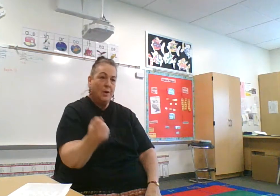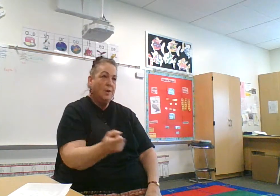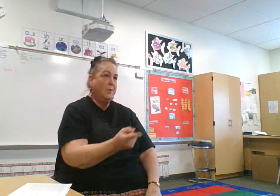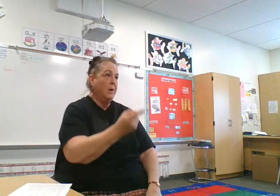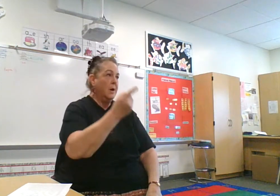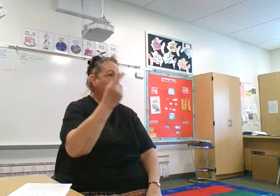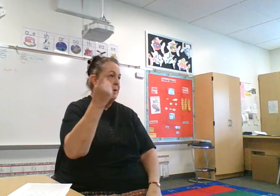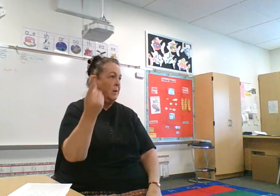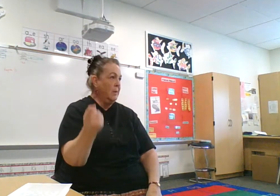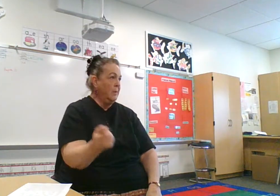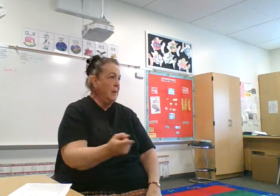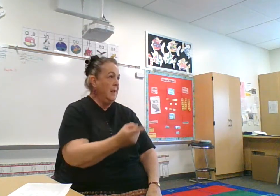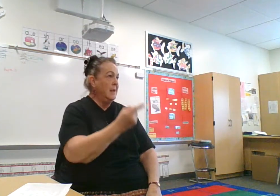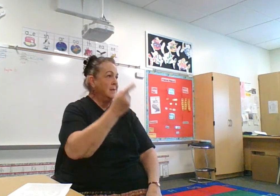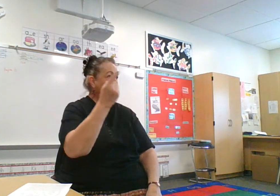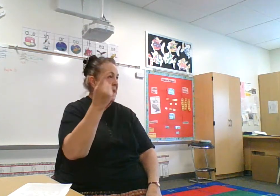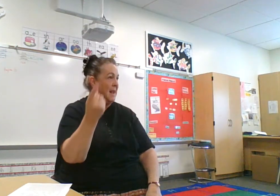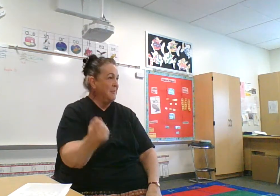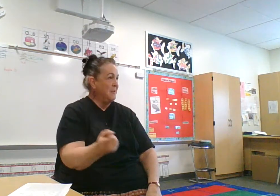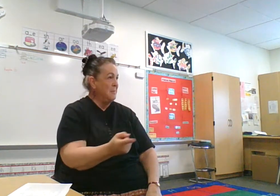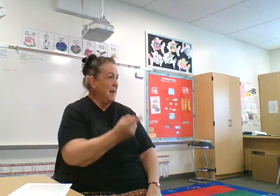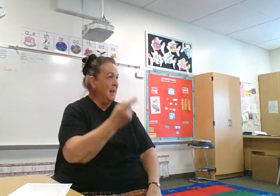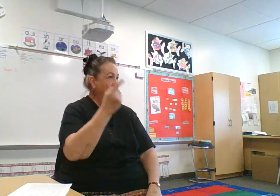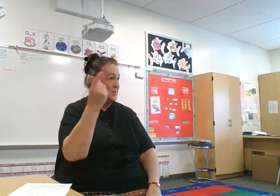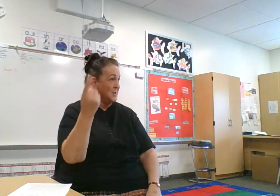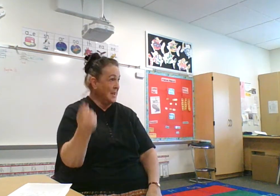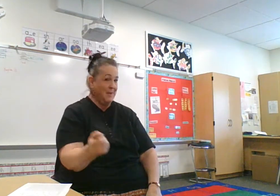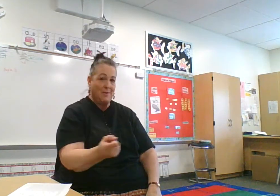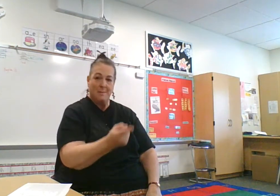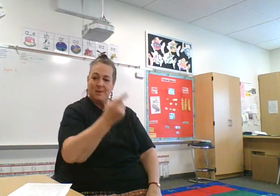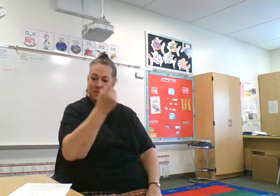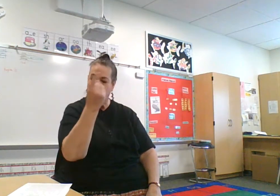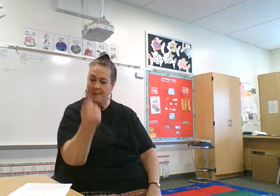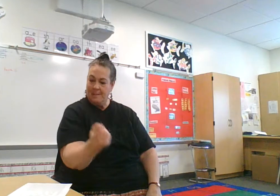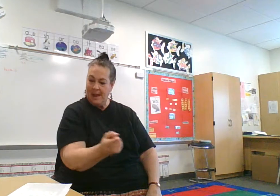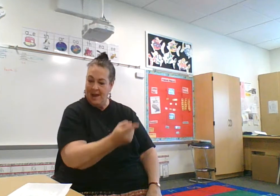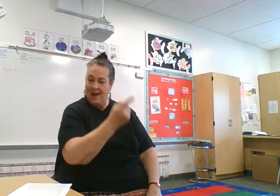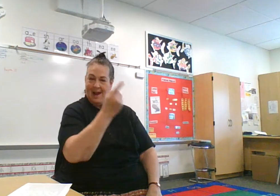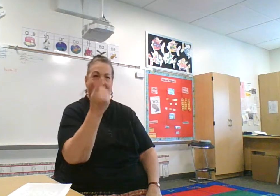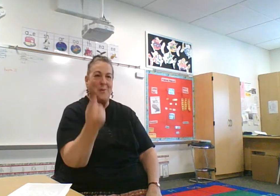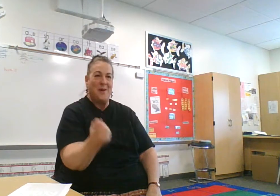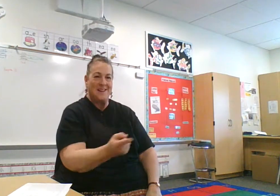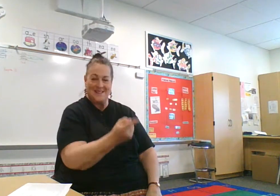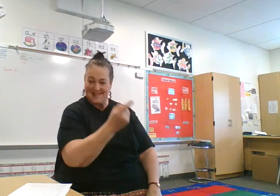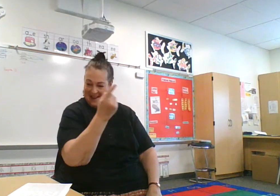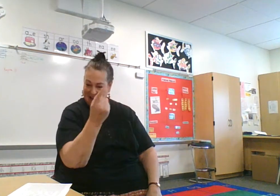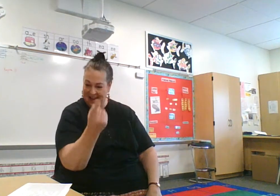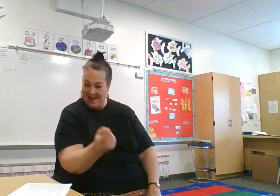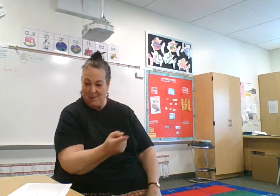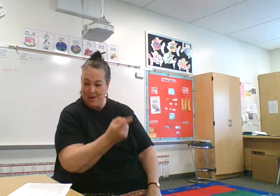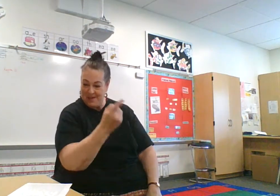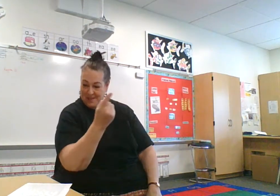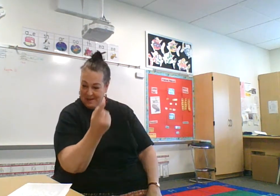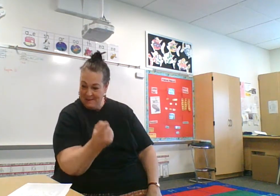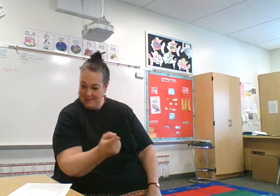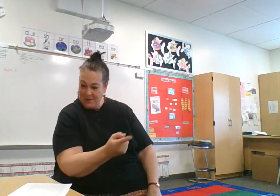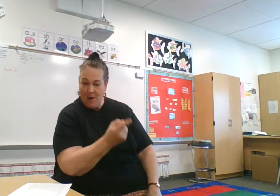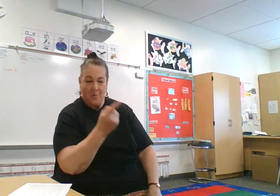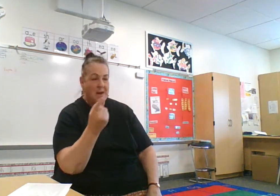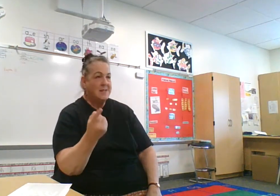You always pay for my lunch. Thank you very much. Always. I wish. Always.